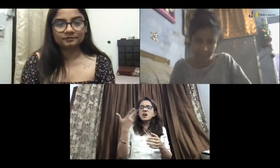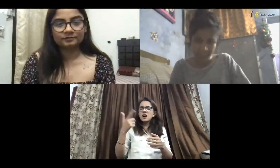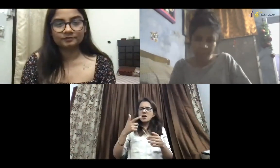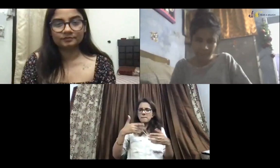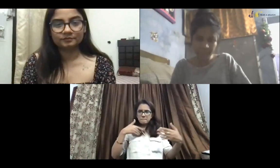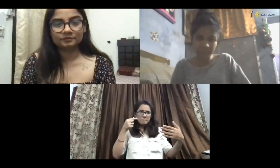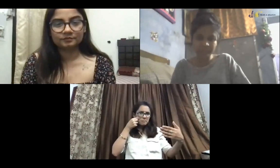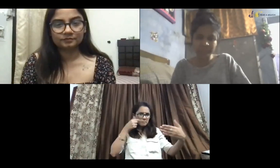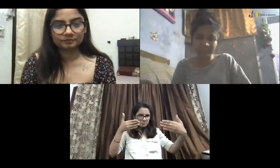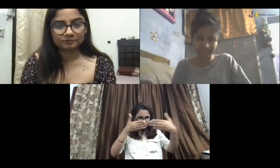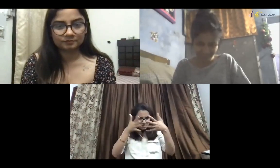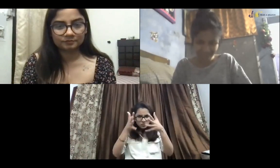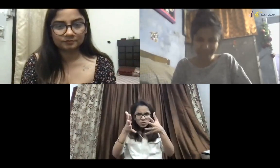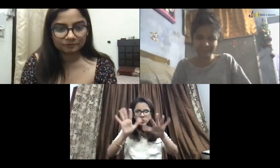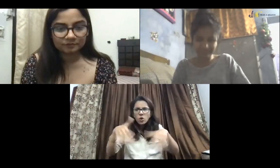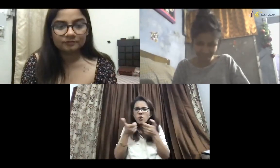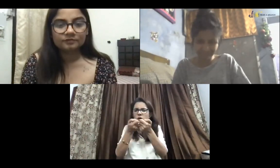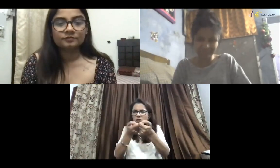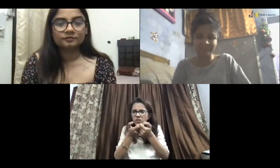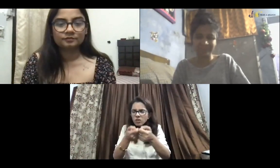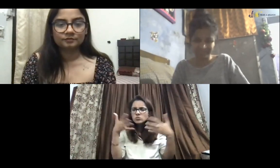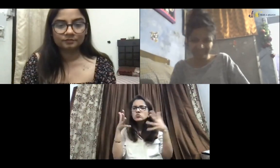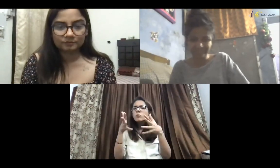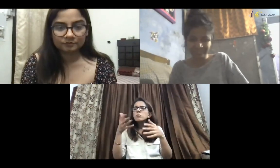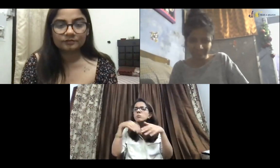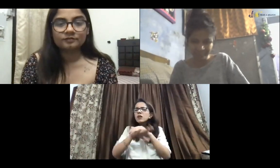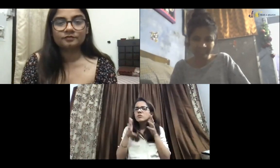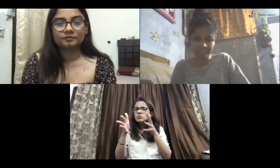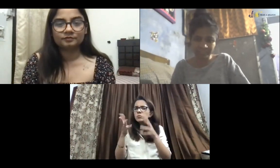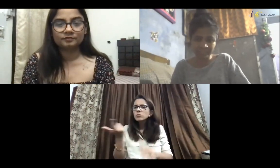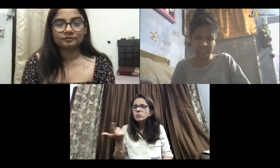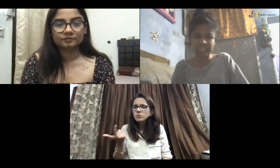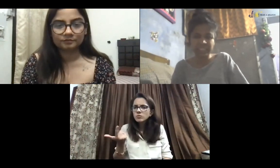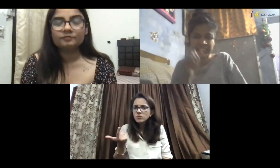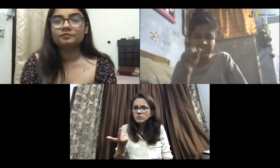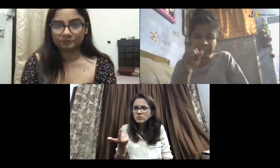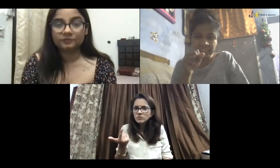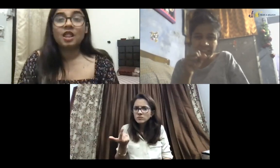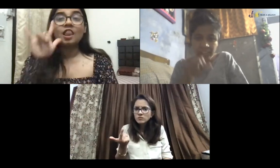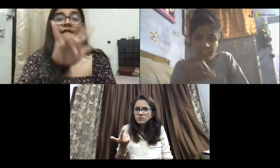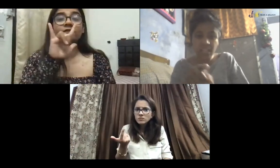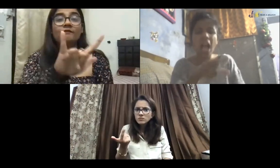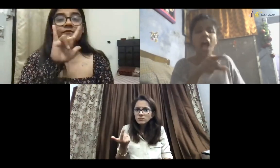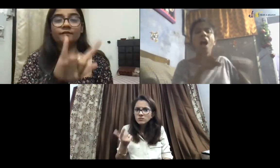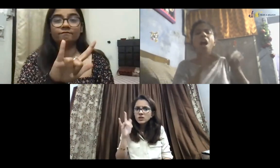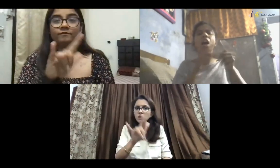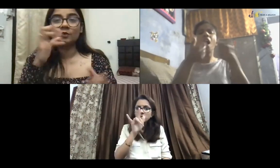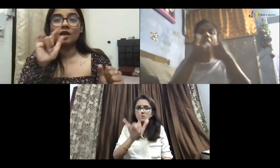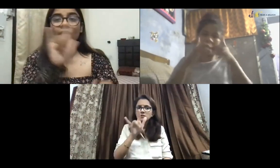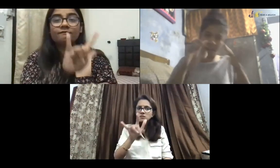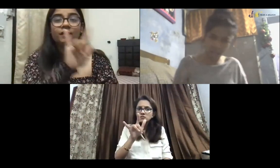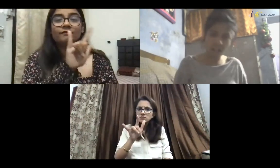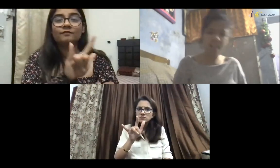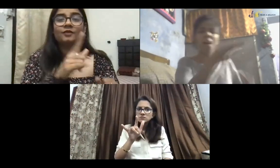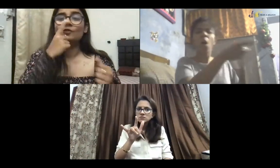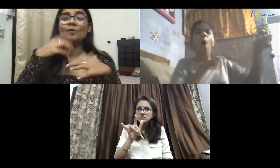So if the person is harassing a female, if they are harassing physically or on